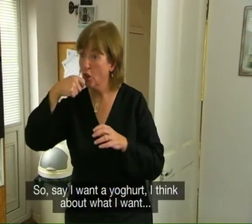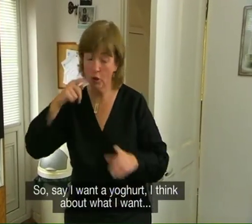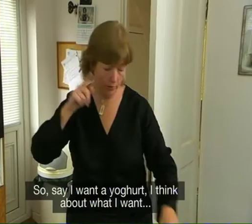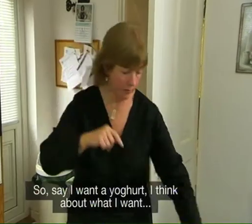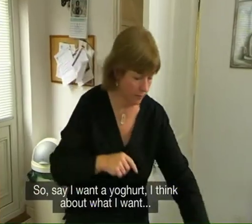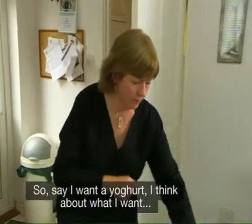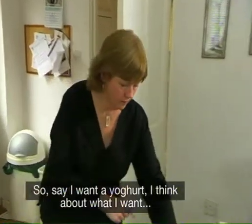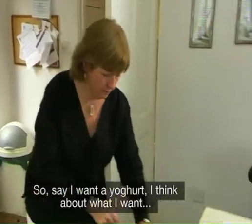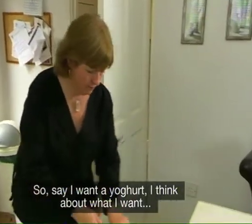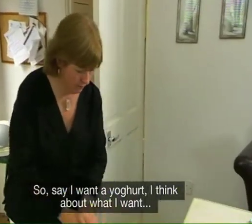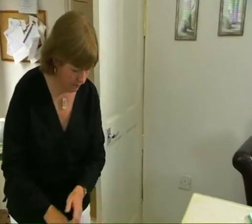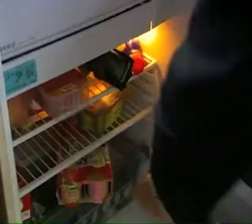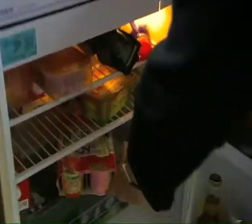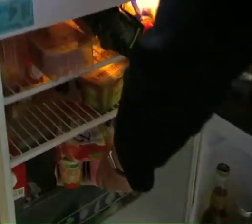think about what I want.